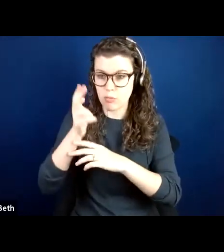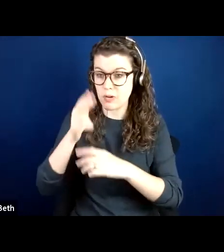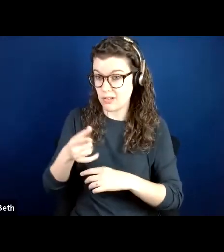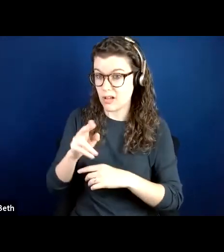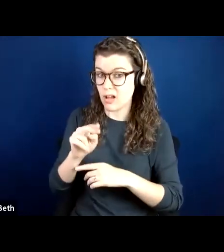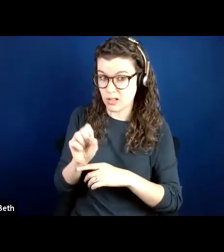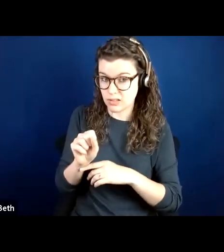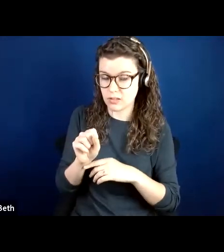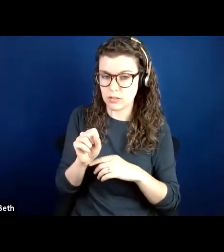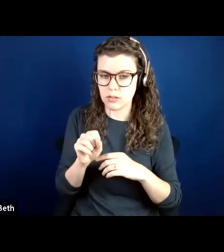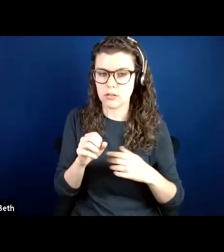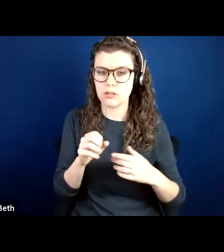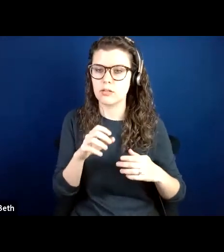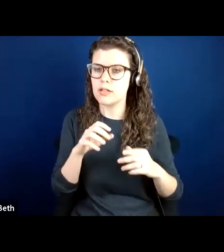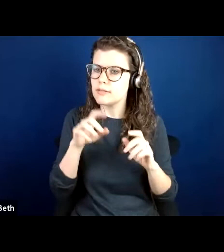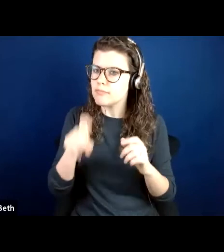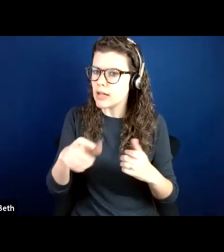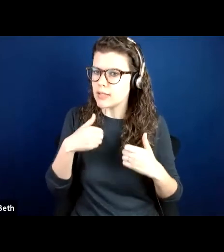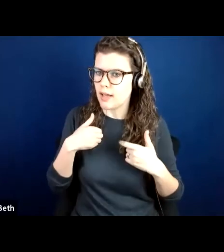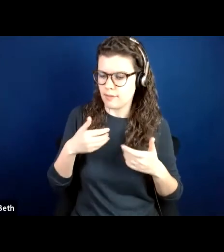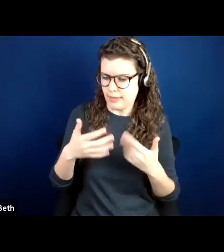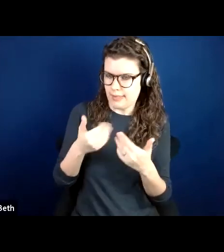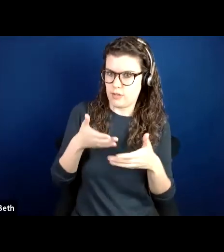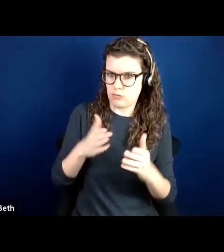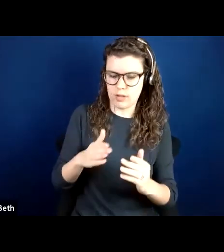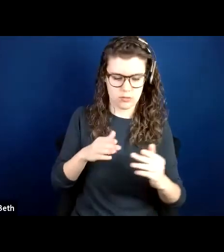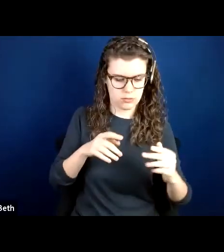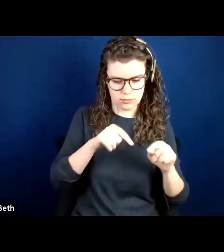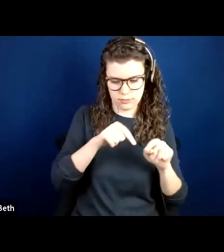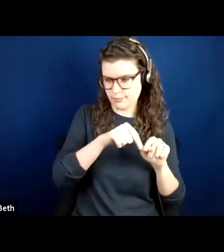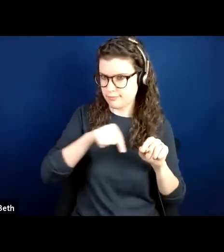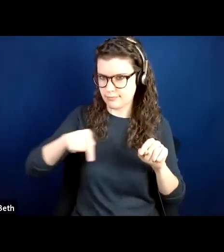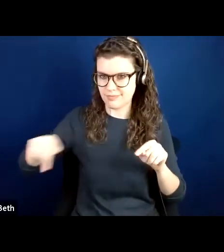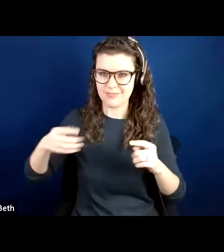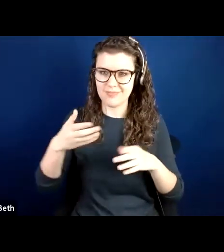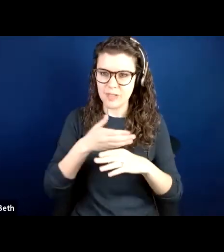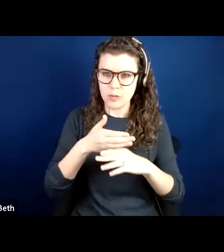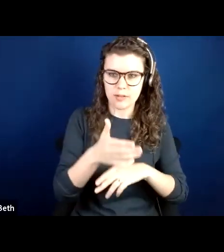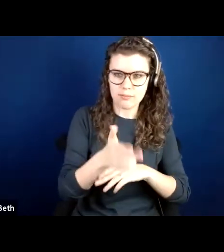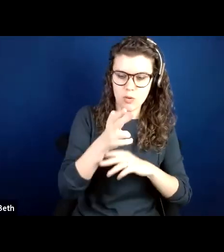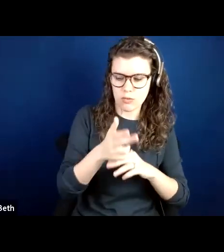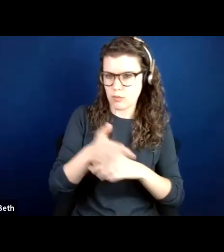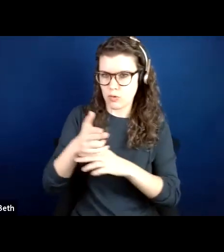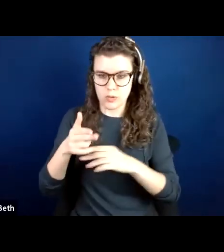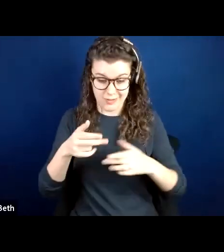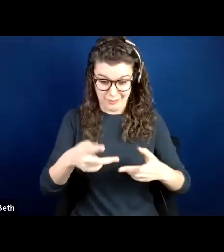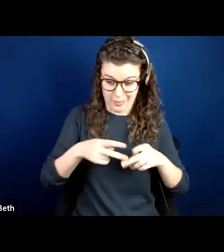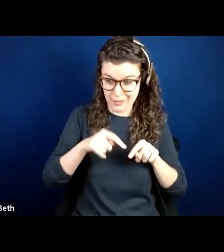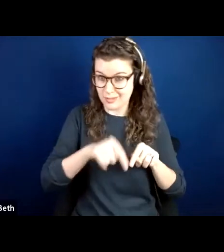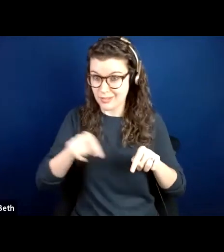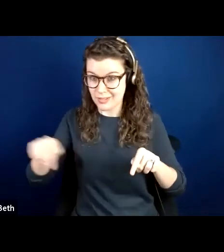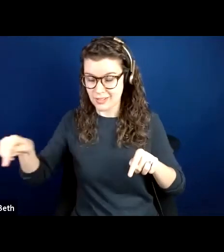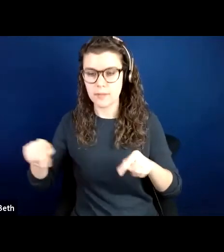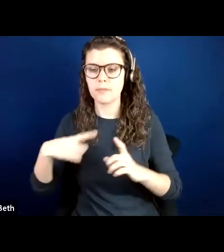and from each firing position, as well as required turning space. So a 5-foot circle that would allow someone to